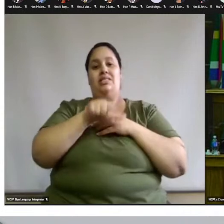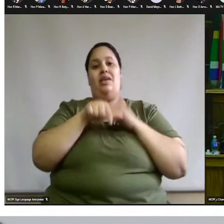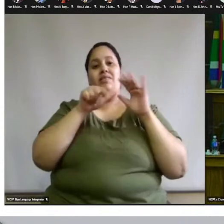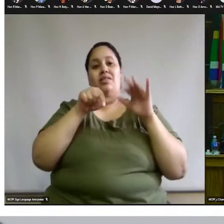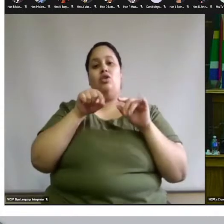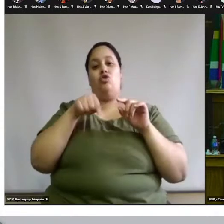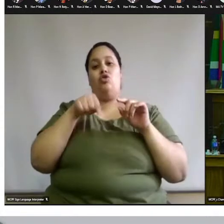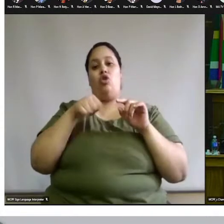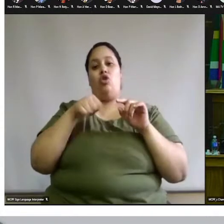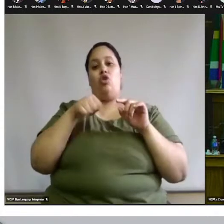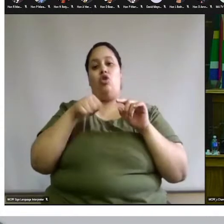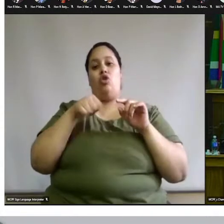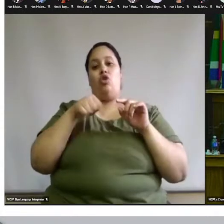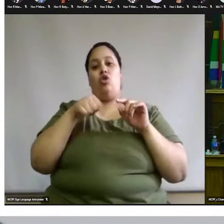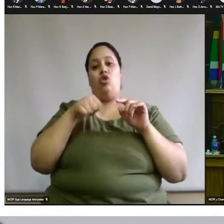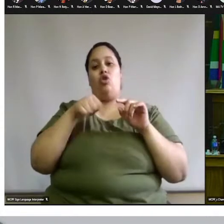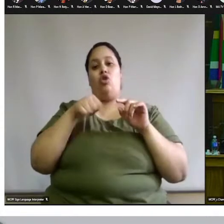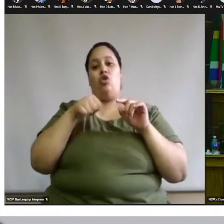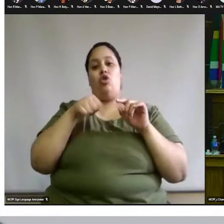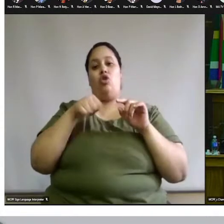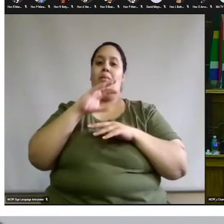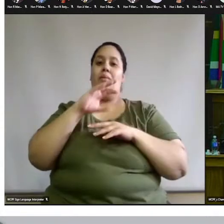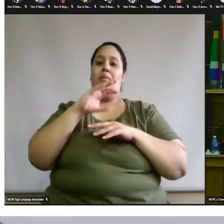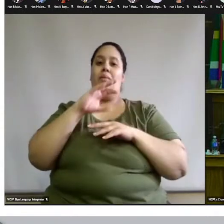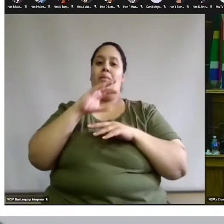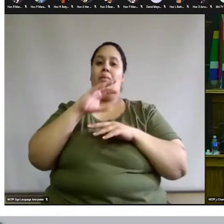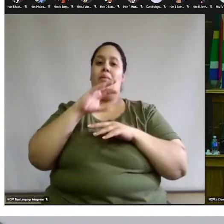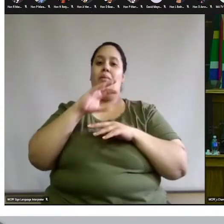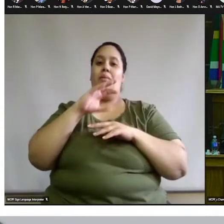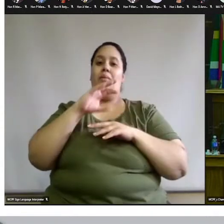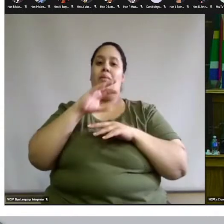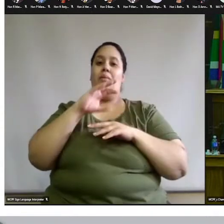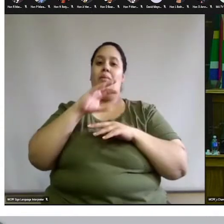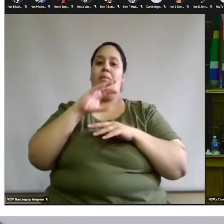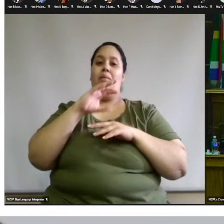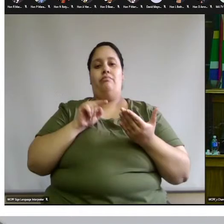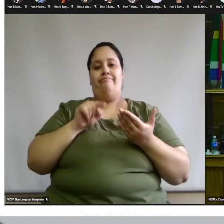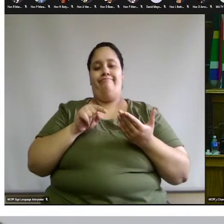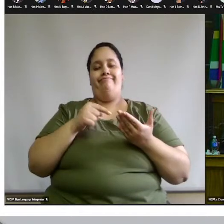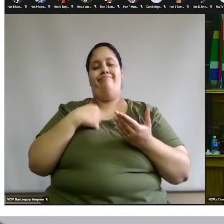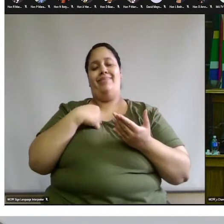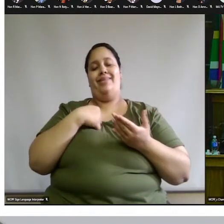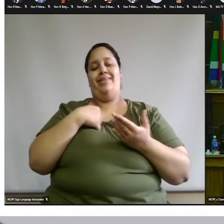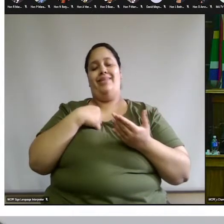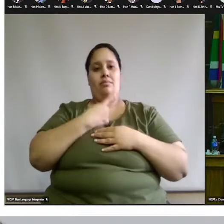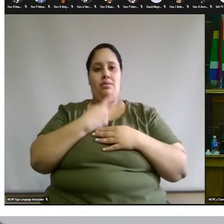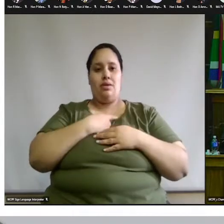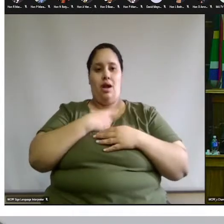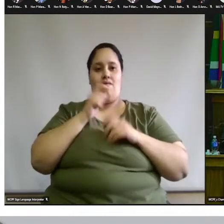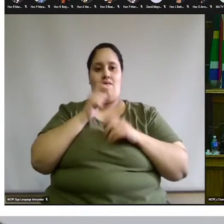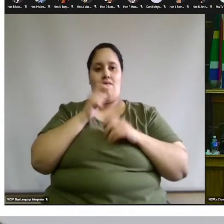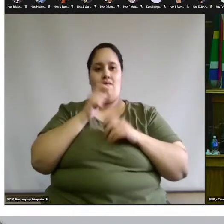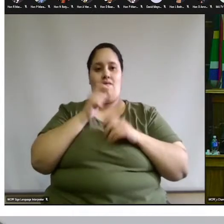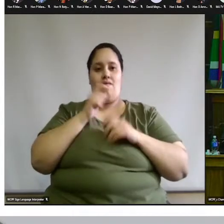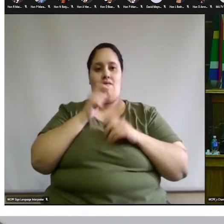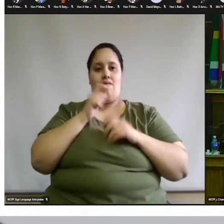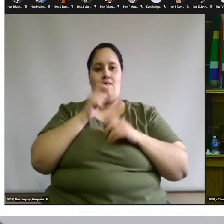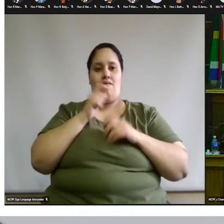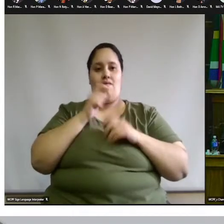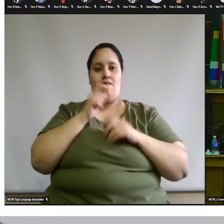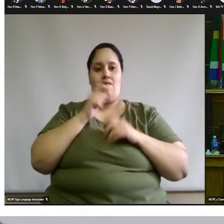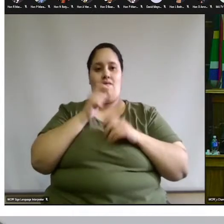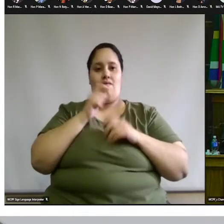100,000, or 8% of all deaths. This only reflects death reported by